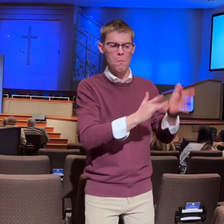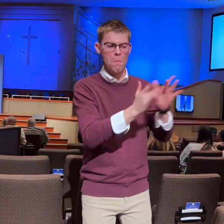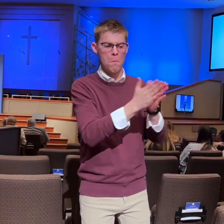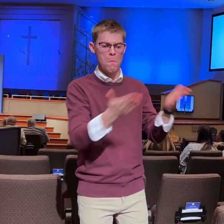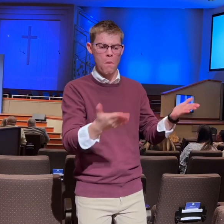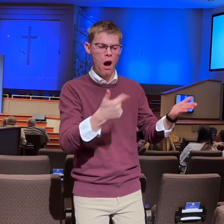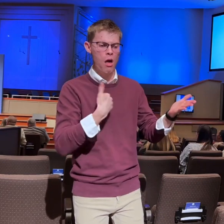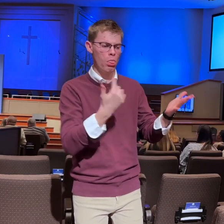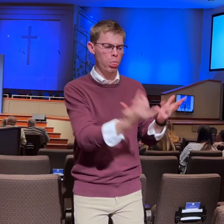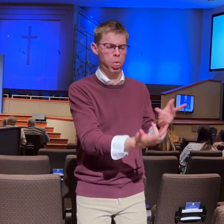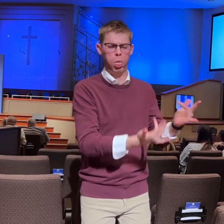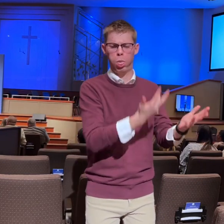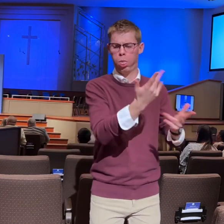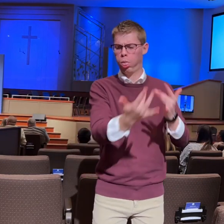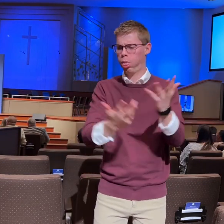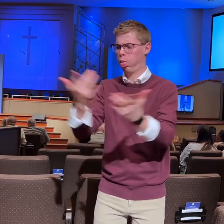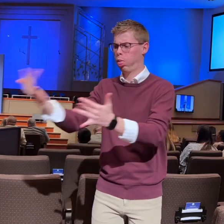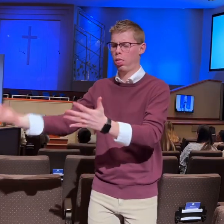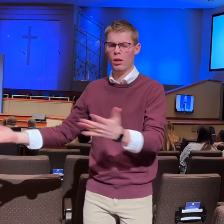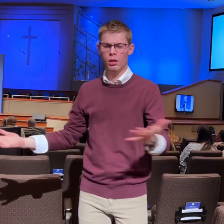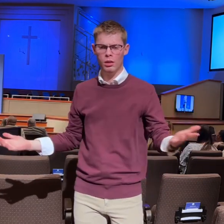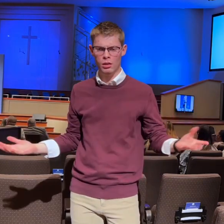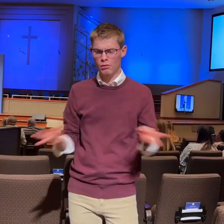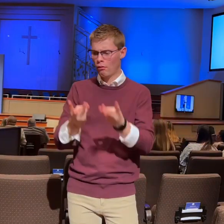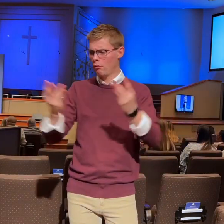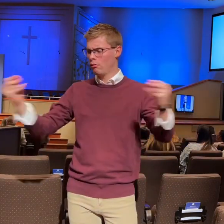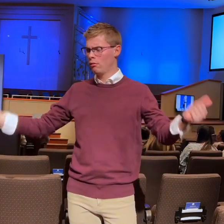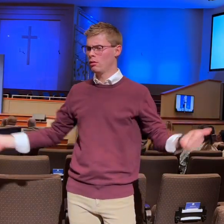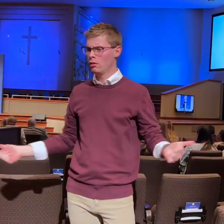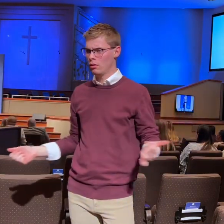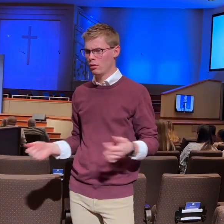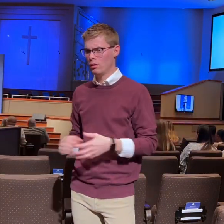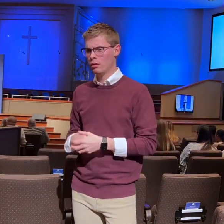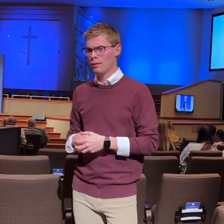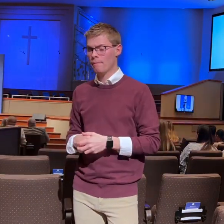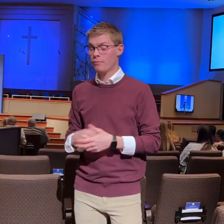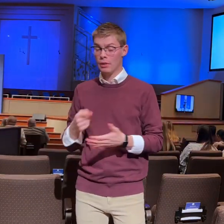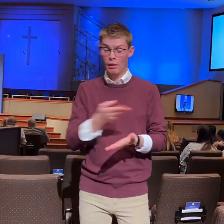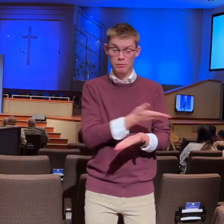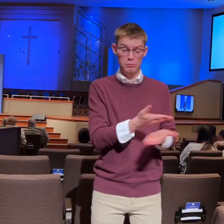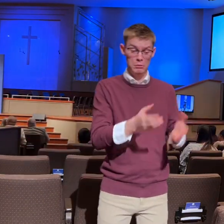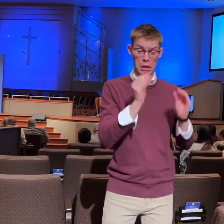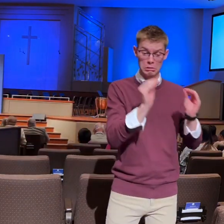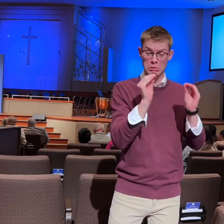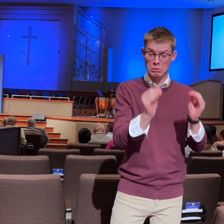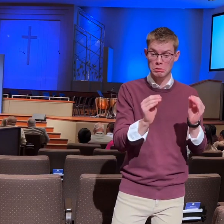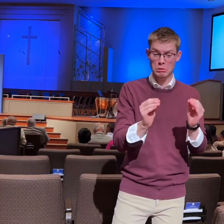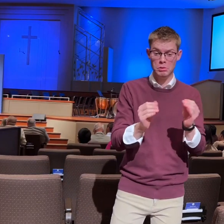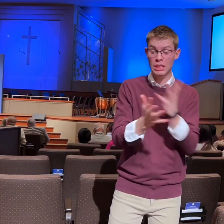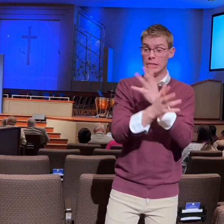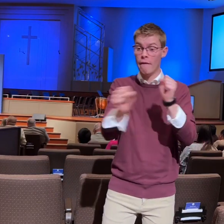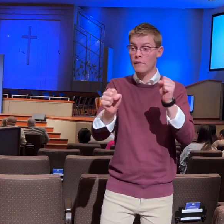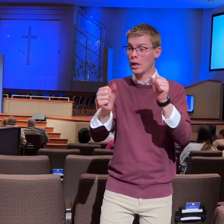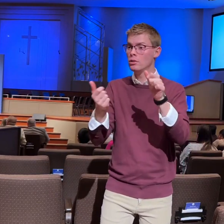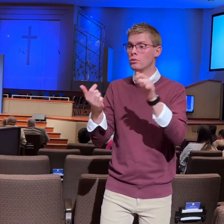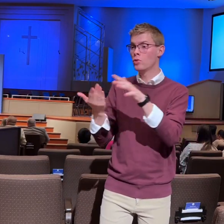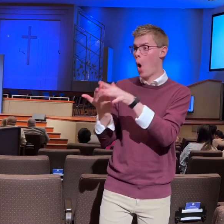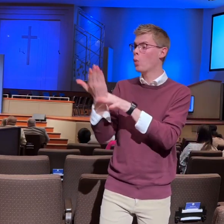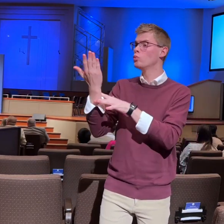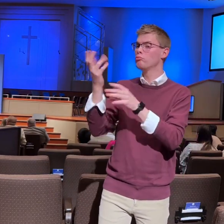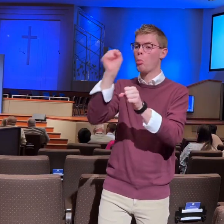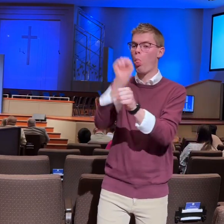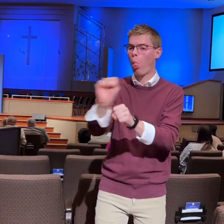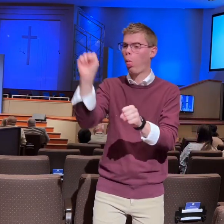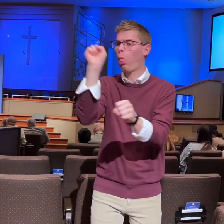of God by the Roman Catholic Church. They taught salvation by works. They taught that you could involve yourself in the